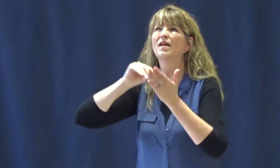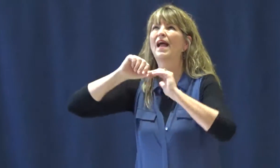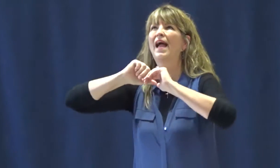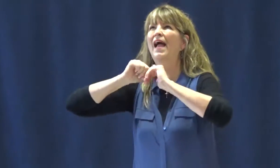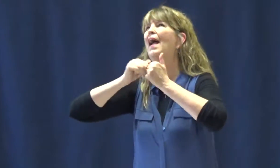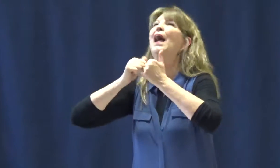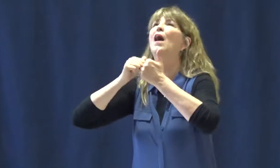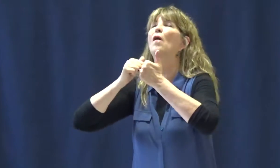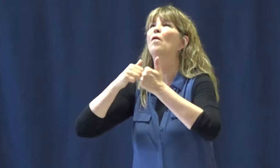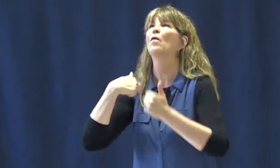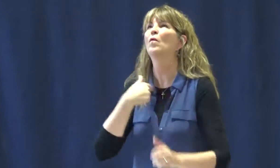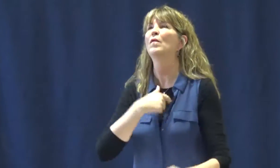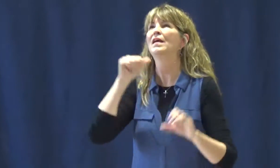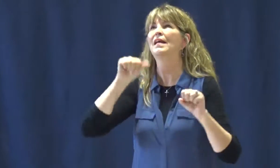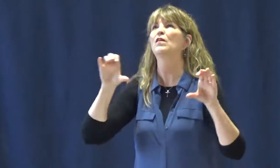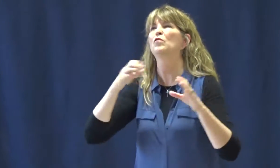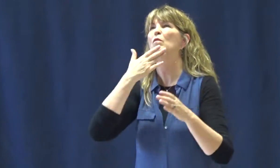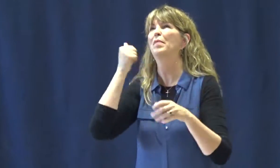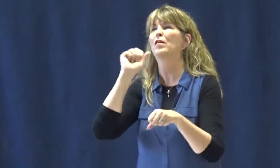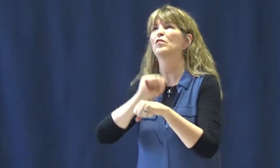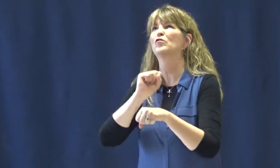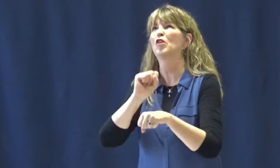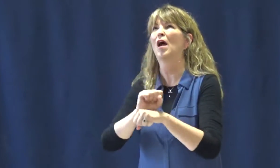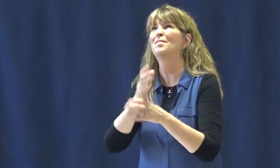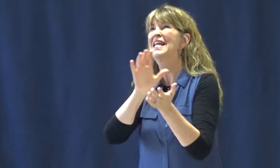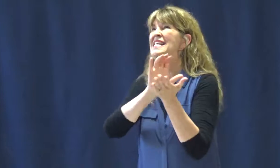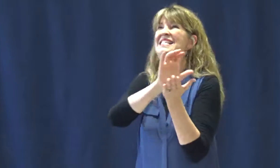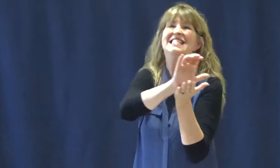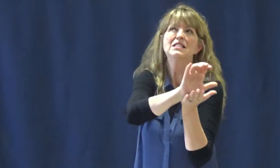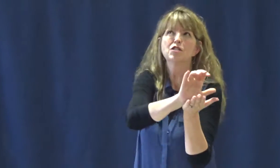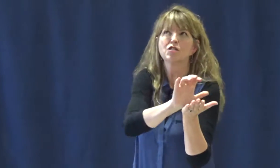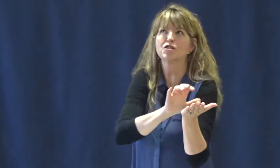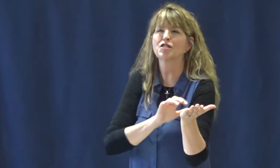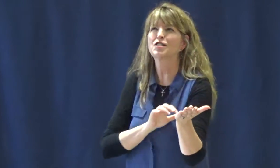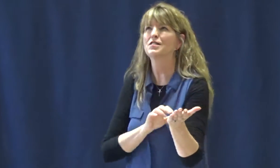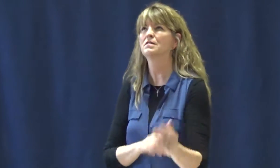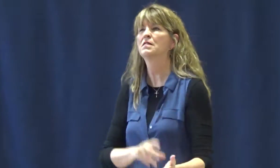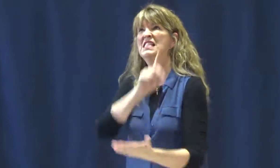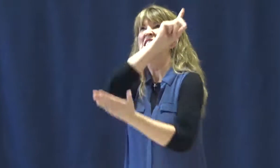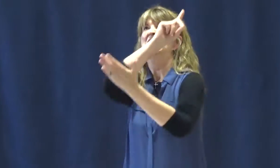and to be able to learn how we can do a better job